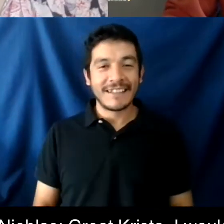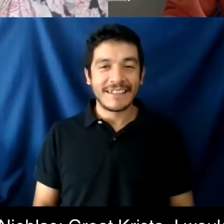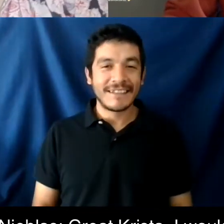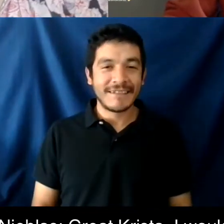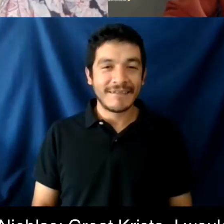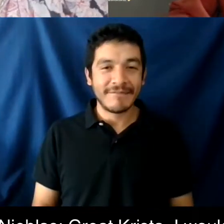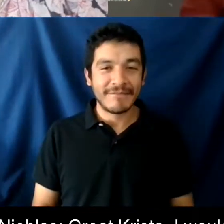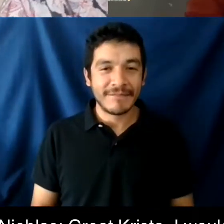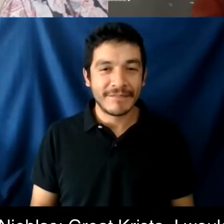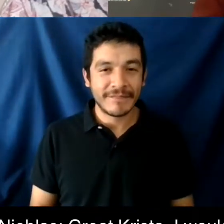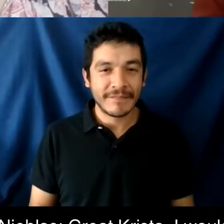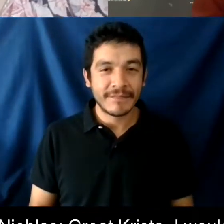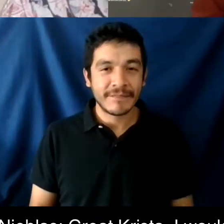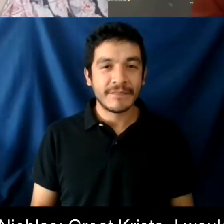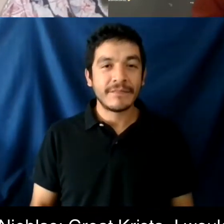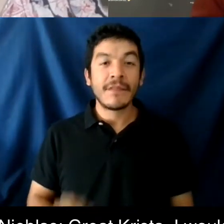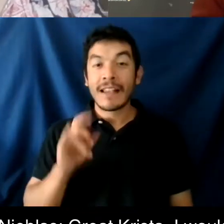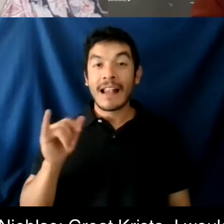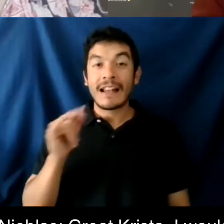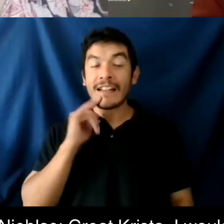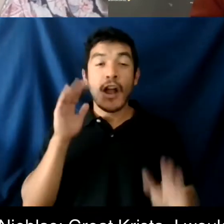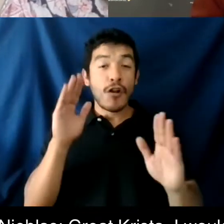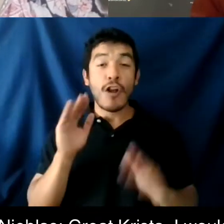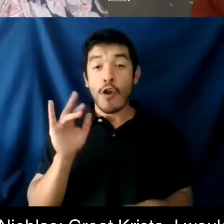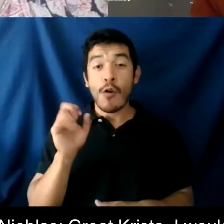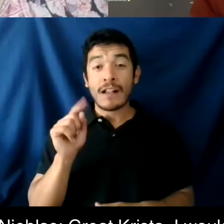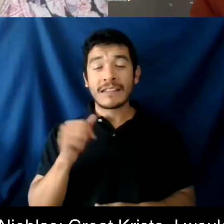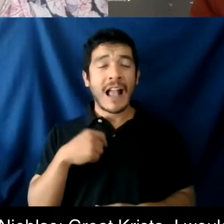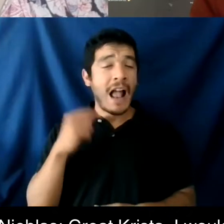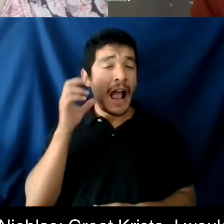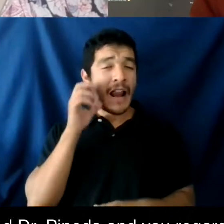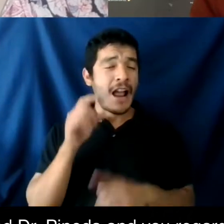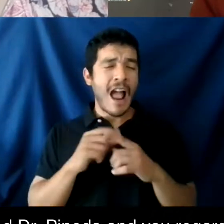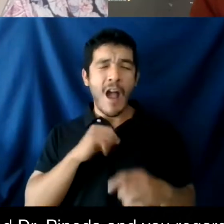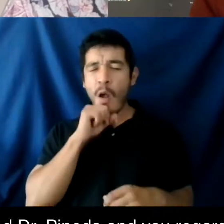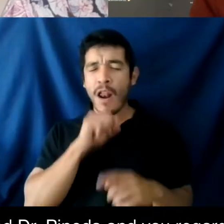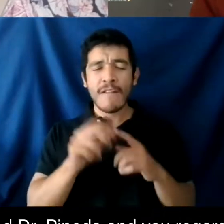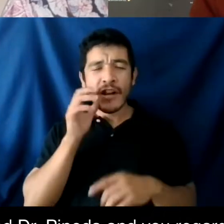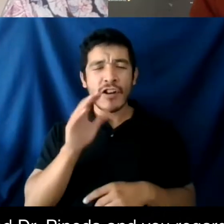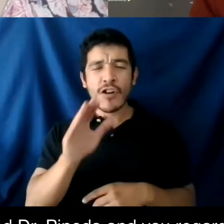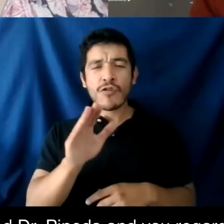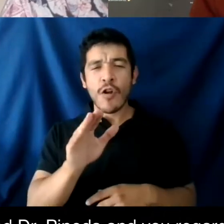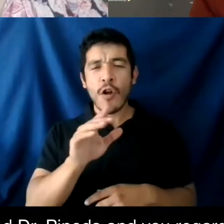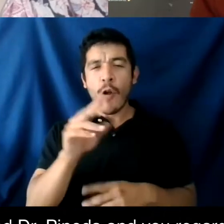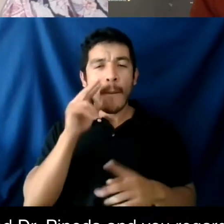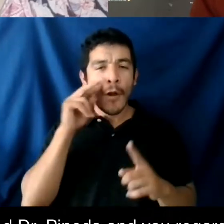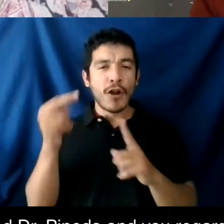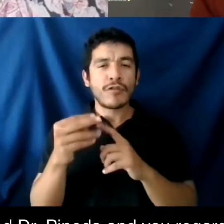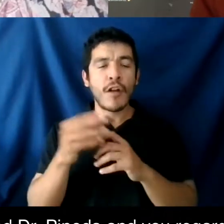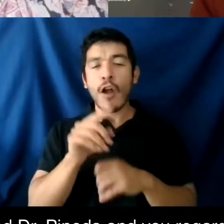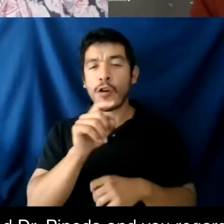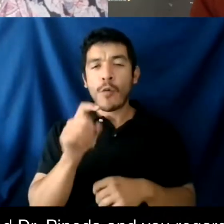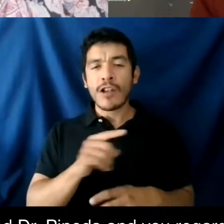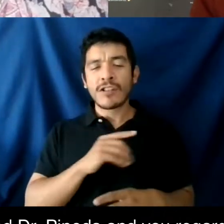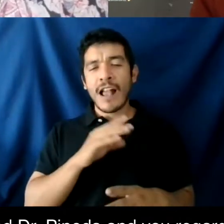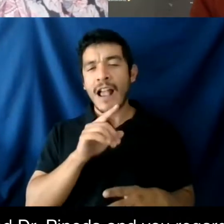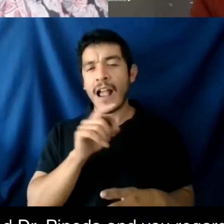Great, Krista. I would love to hear your perspective on the question that I asked Dr. Pineda and you